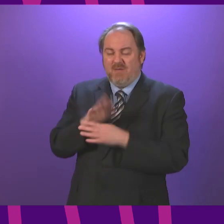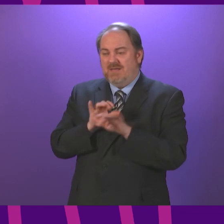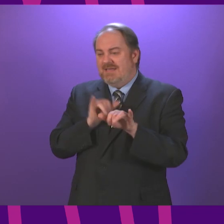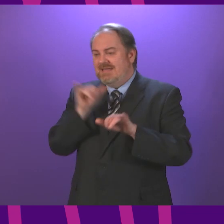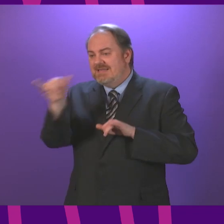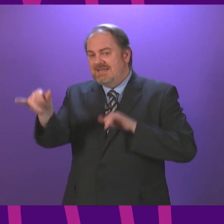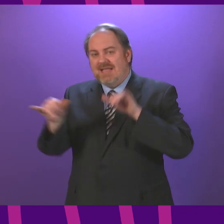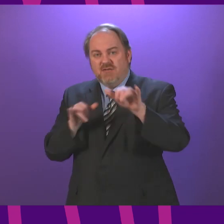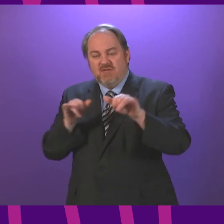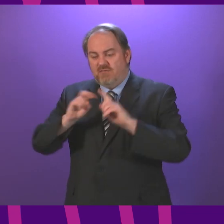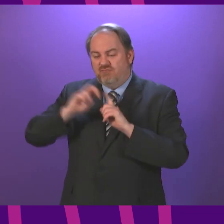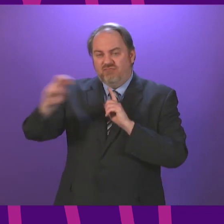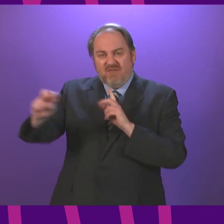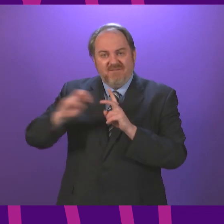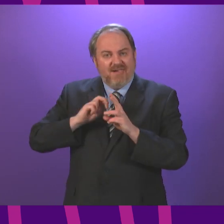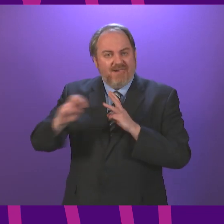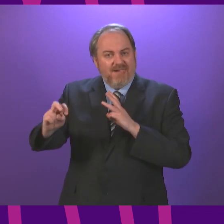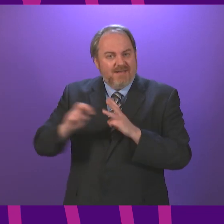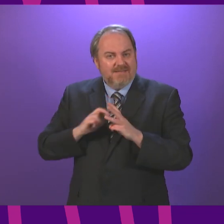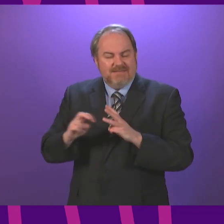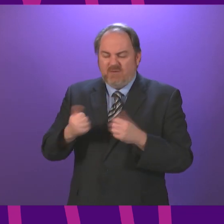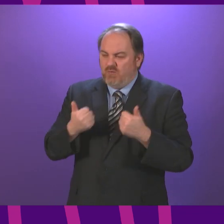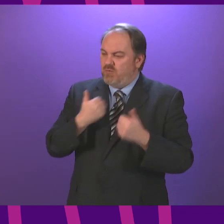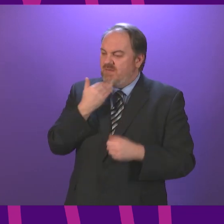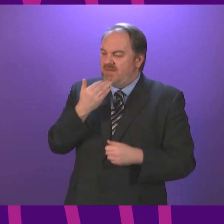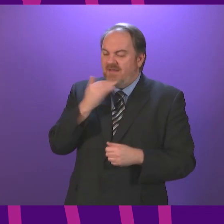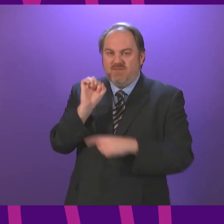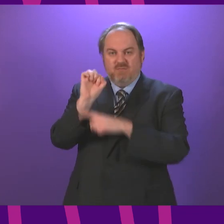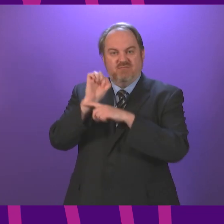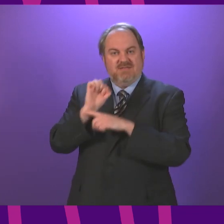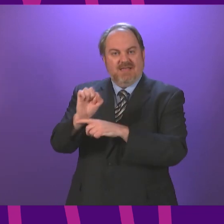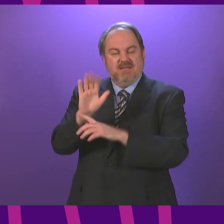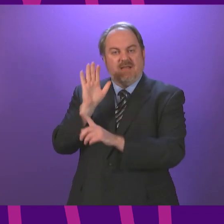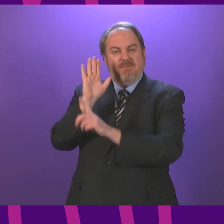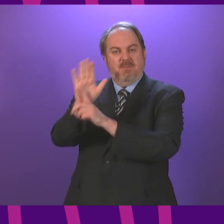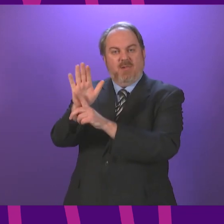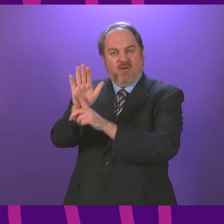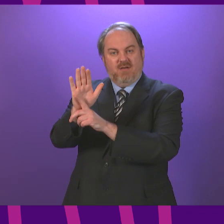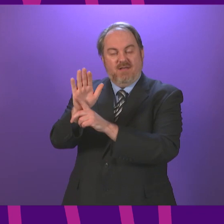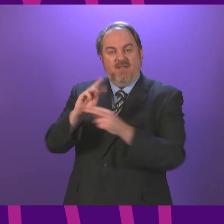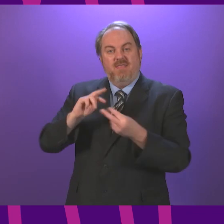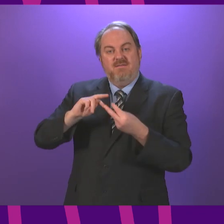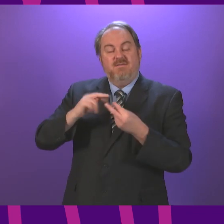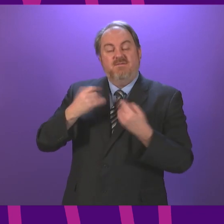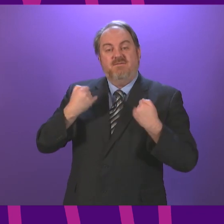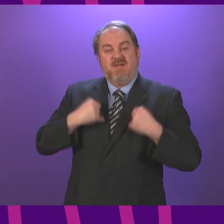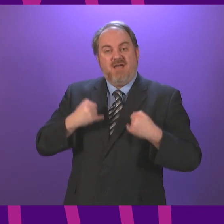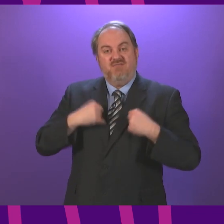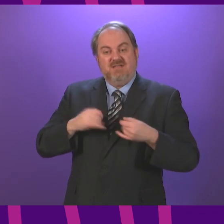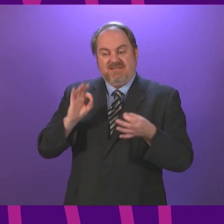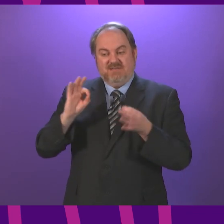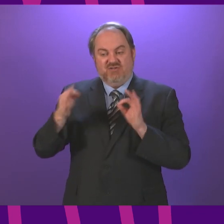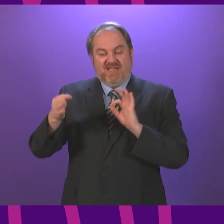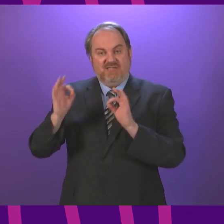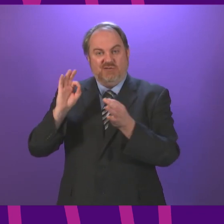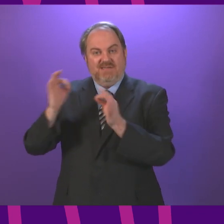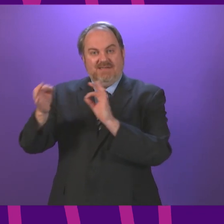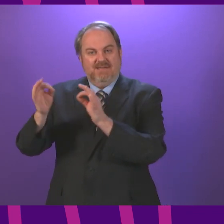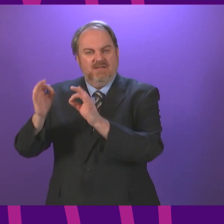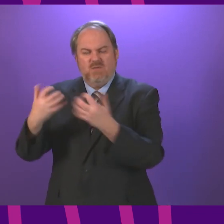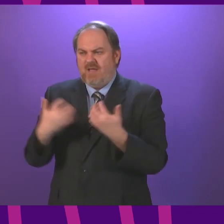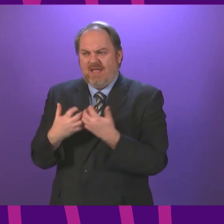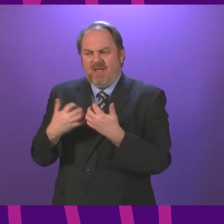connections within the UK, is not yet enough to keep us safe as the virus continues to change. What further action is the